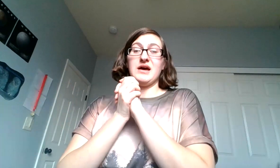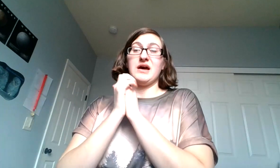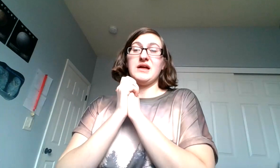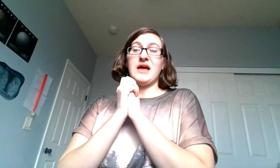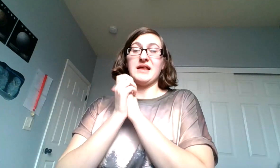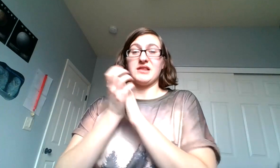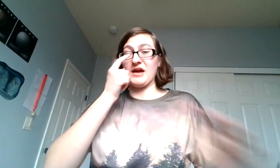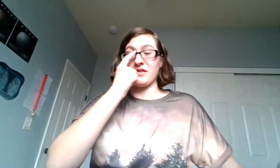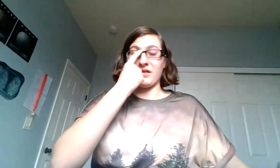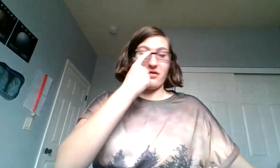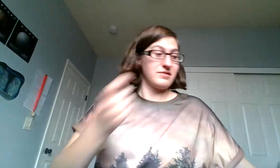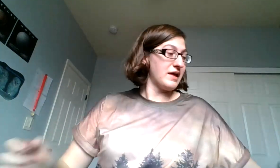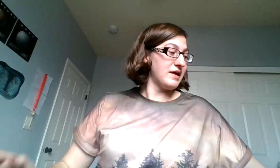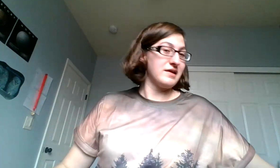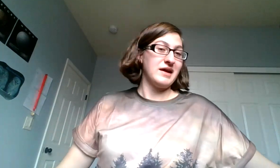as you guys know,